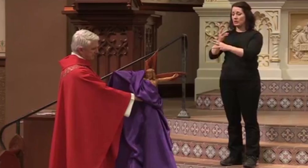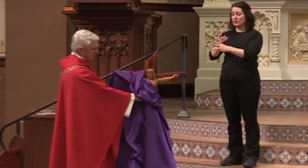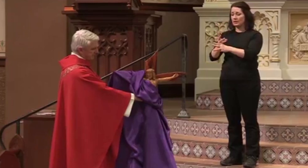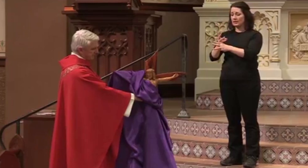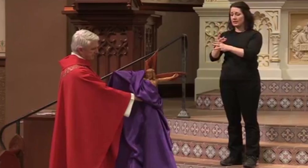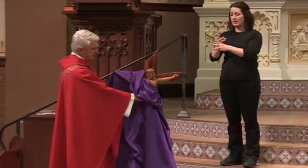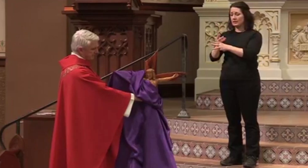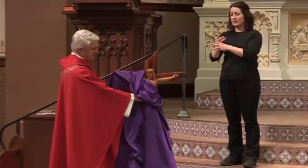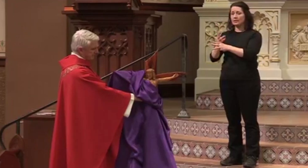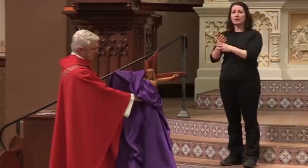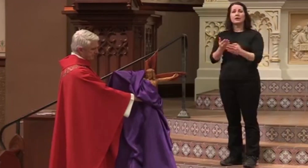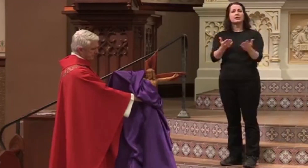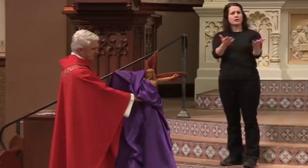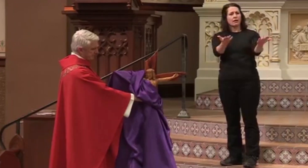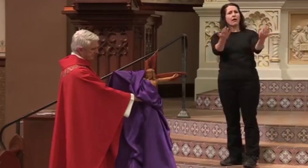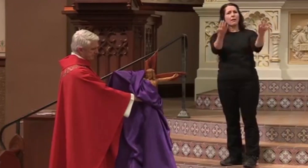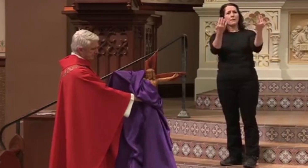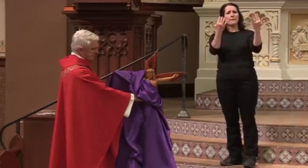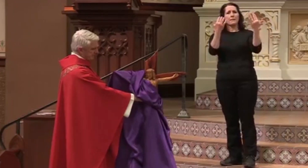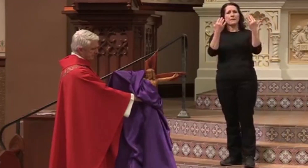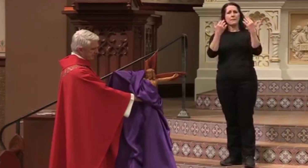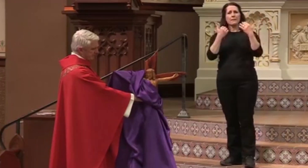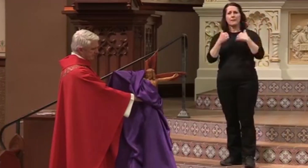Come, let us